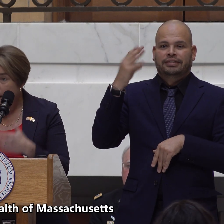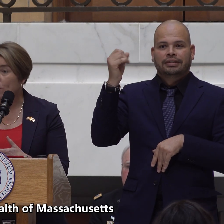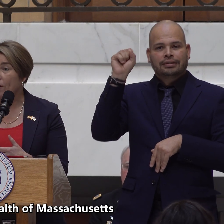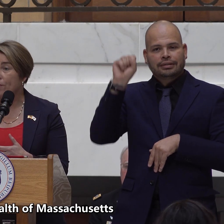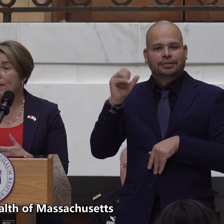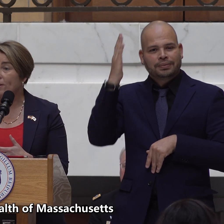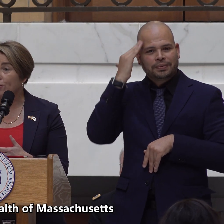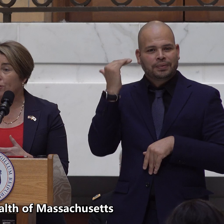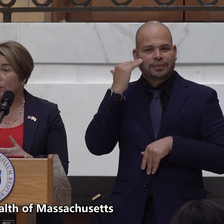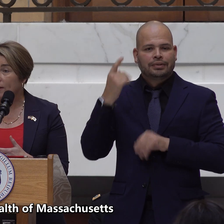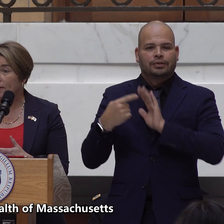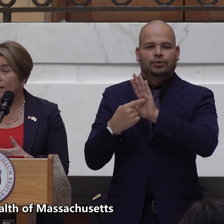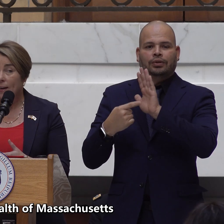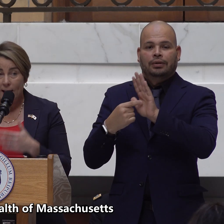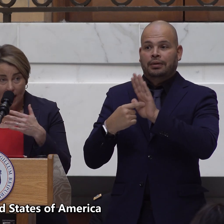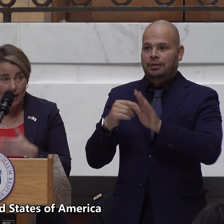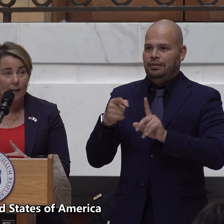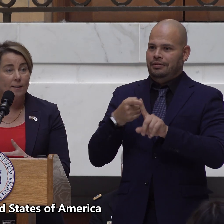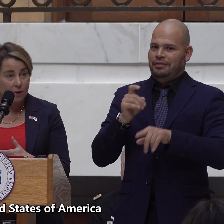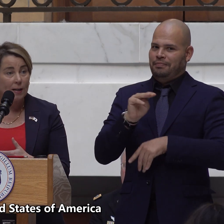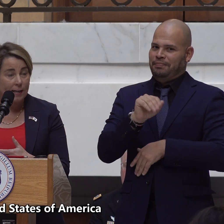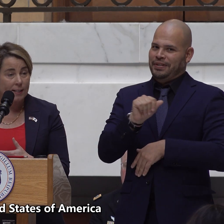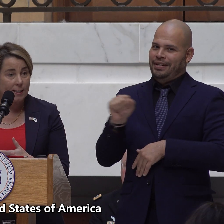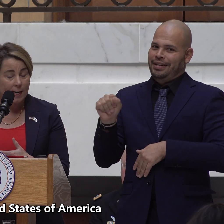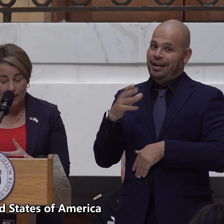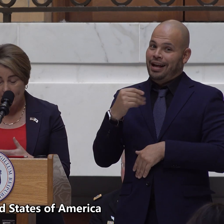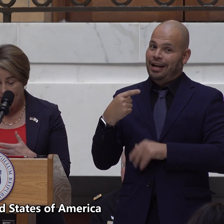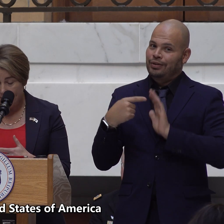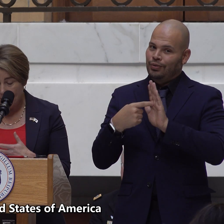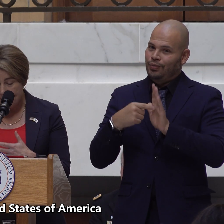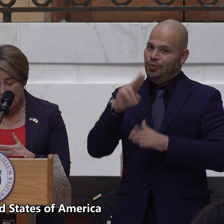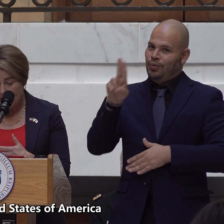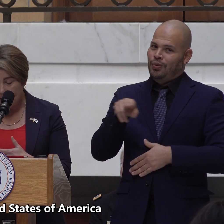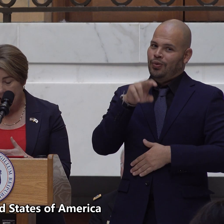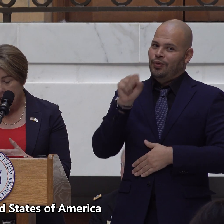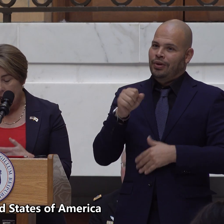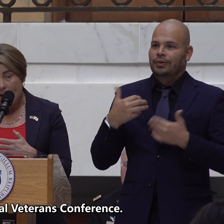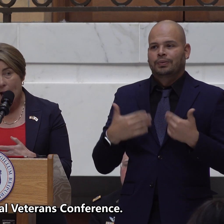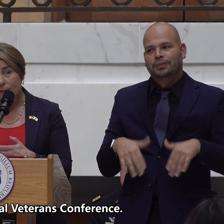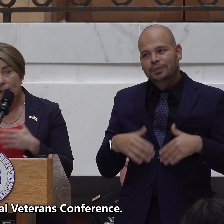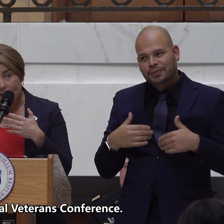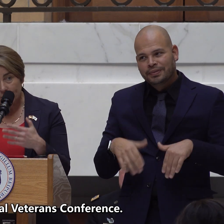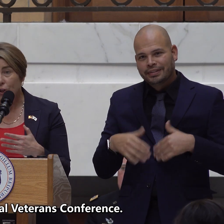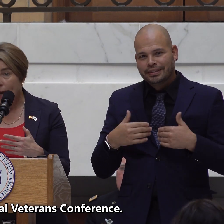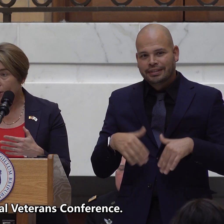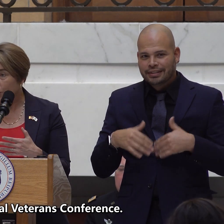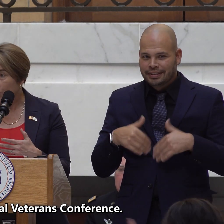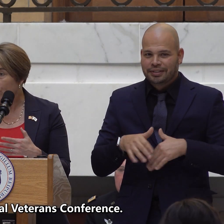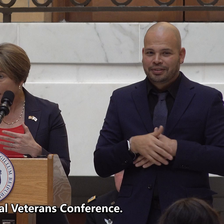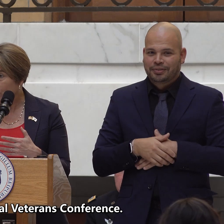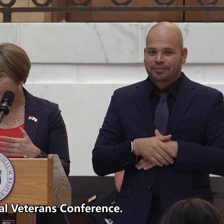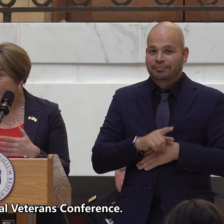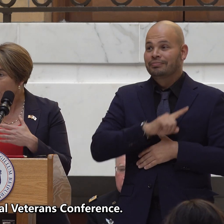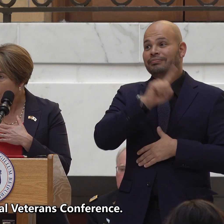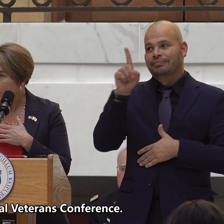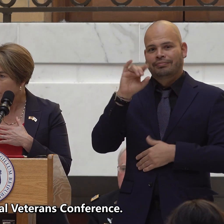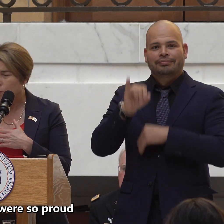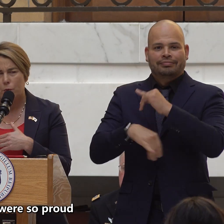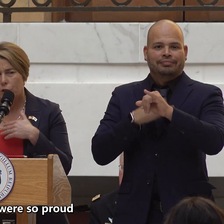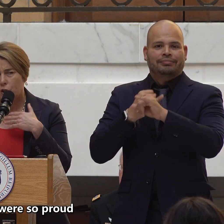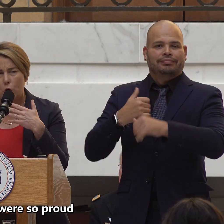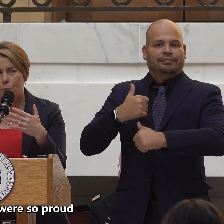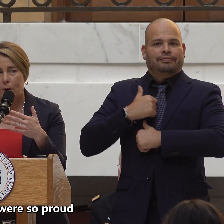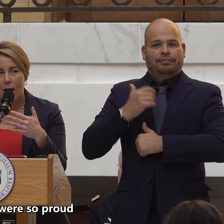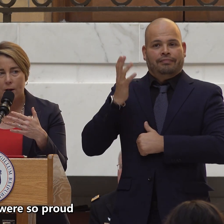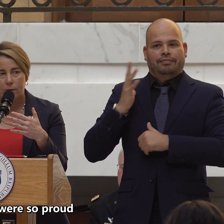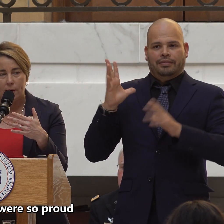the Commonwealth of Massachusetts and the United States of America at the International Veterans Conference. And